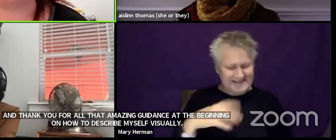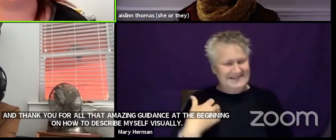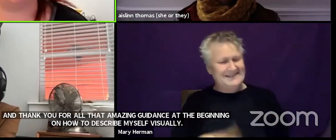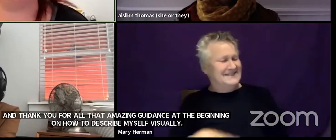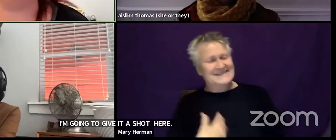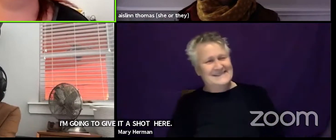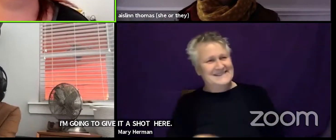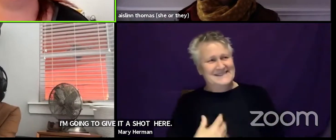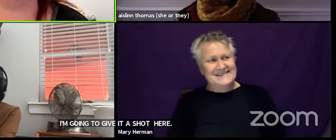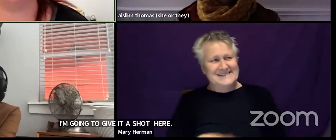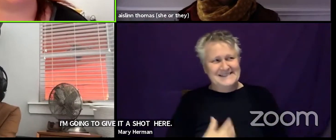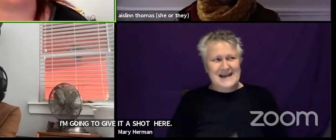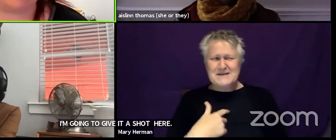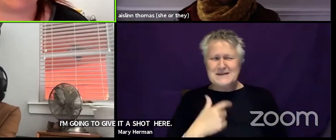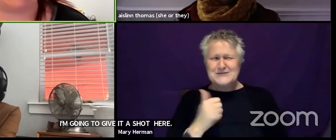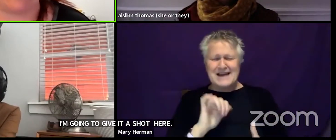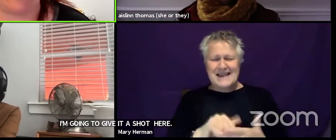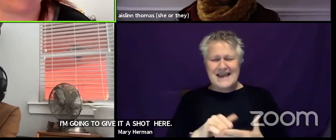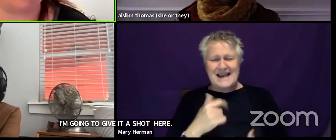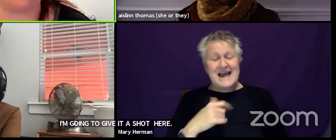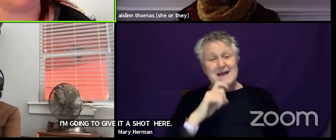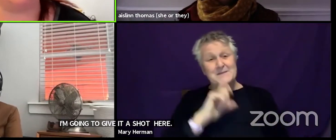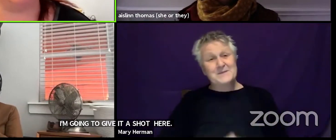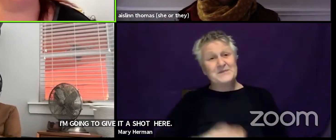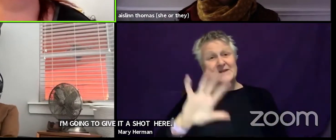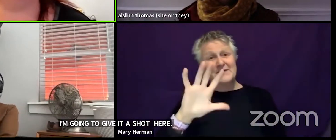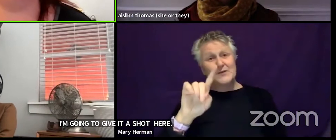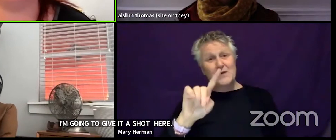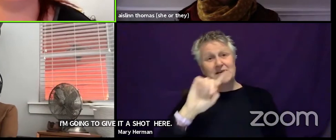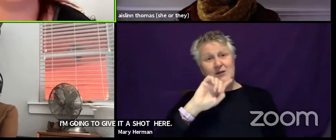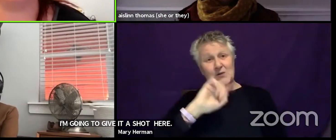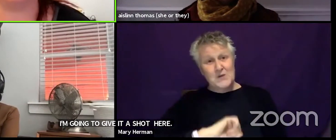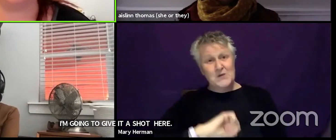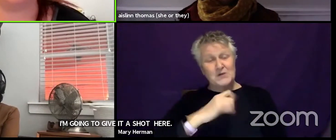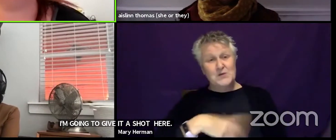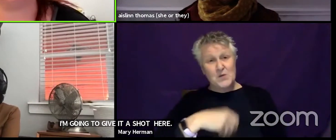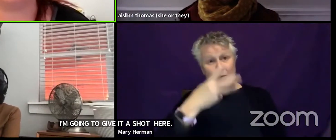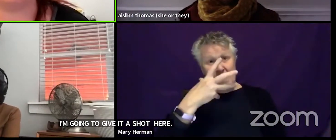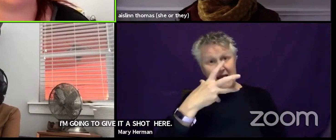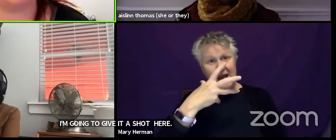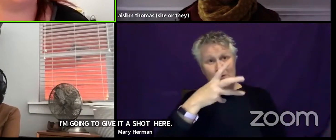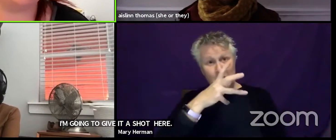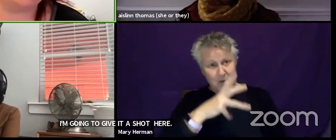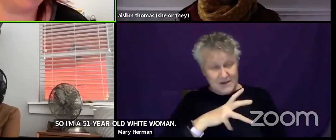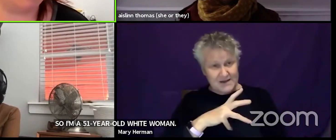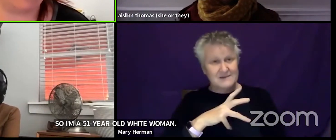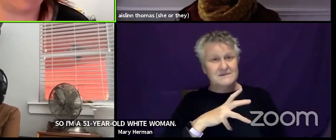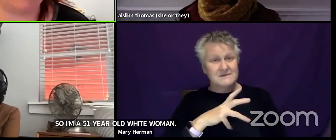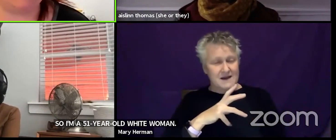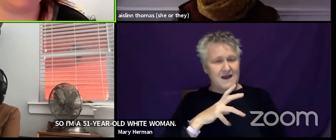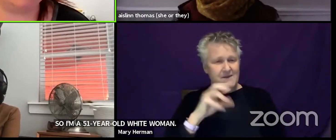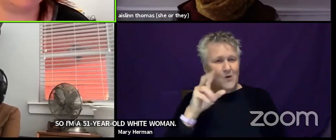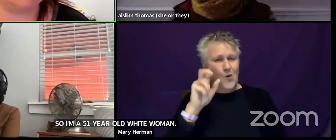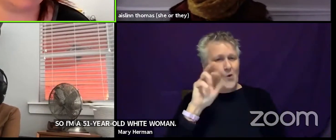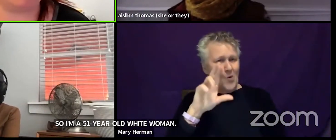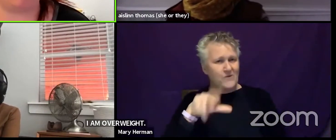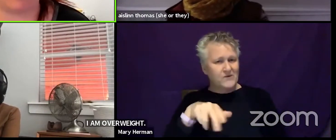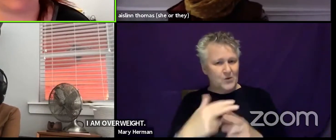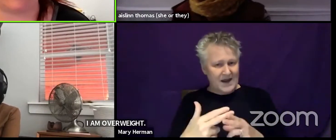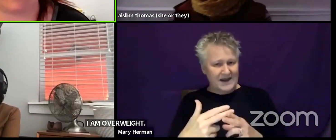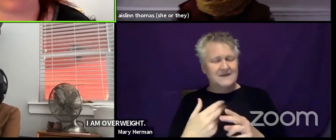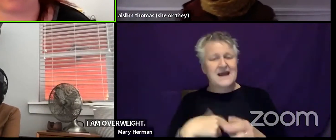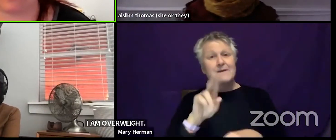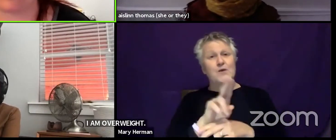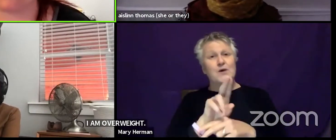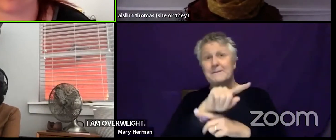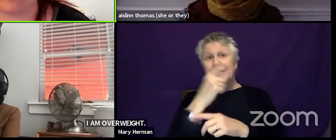So I'm a 51-year-old white woman. I am overweight. I am wearing black headphones. I have